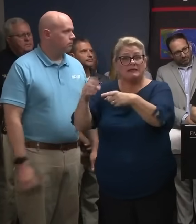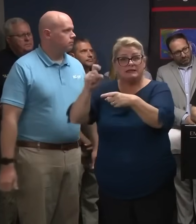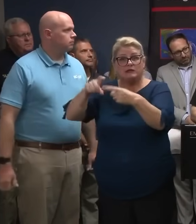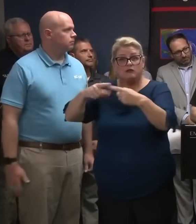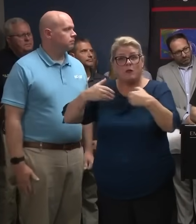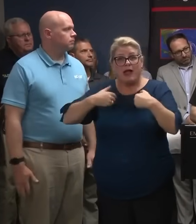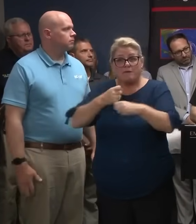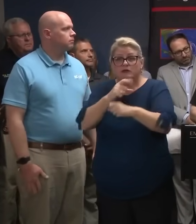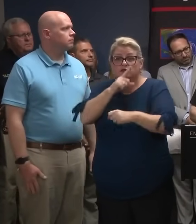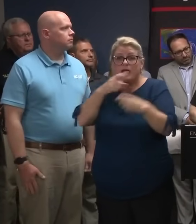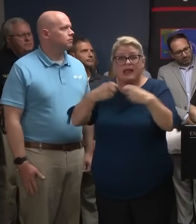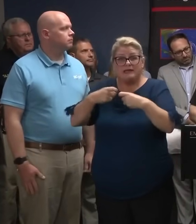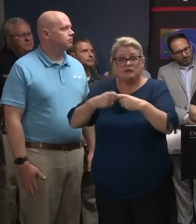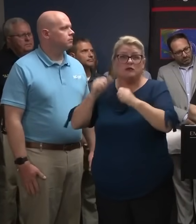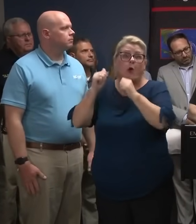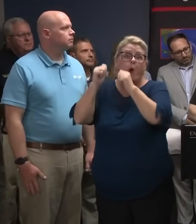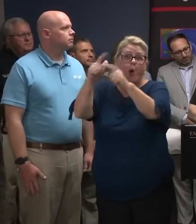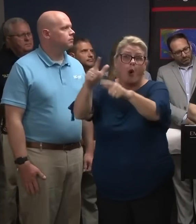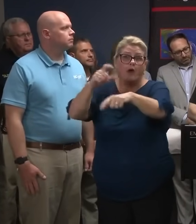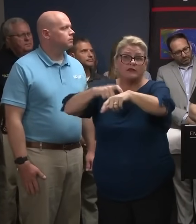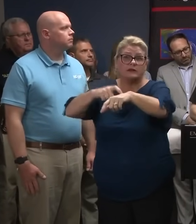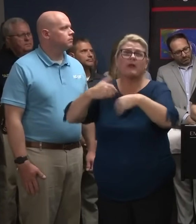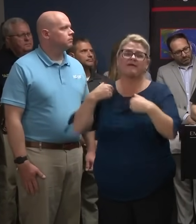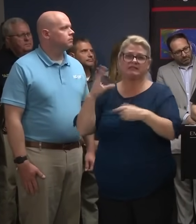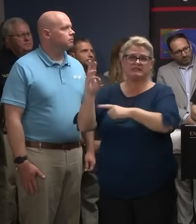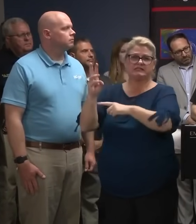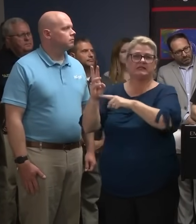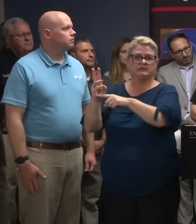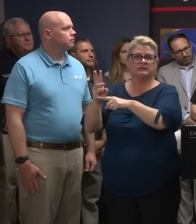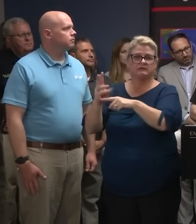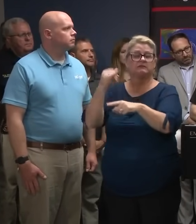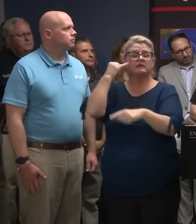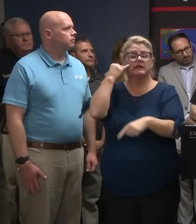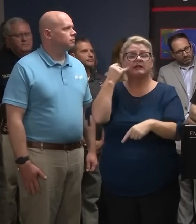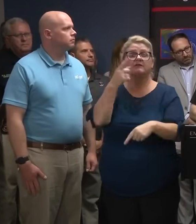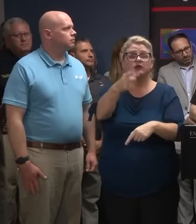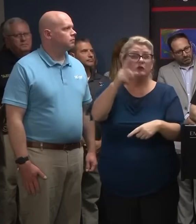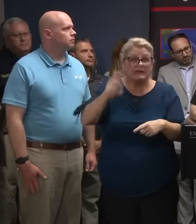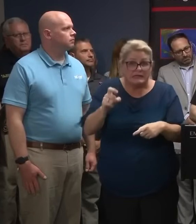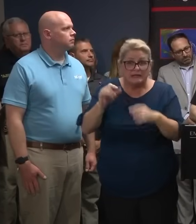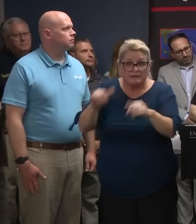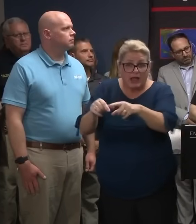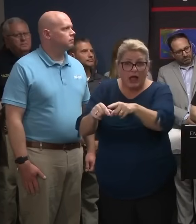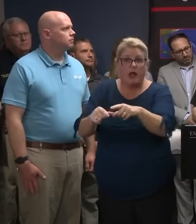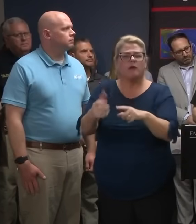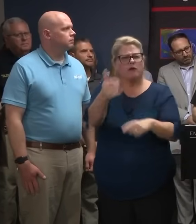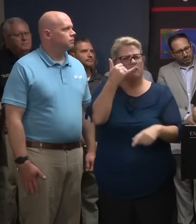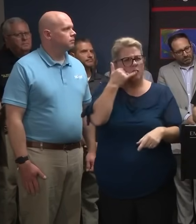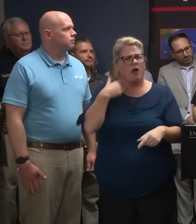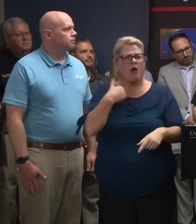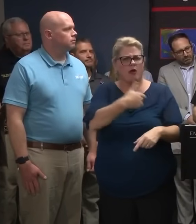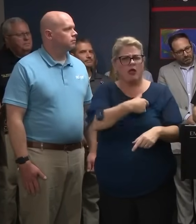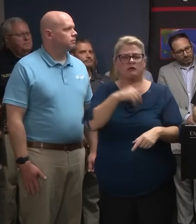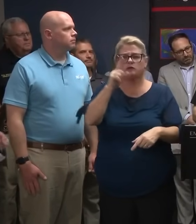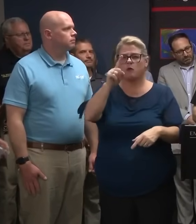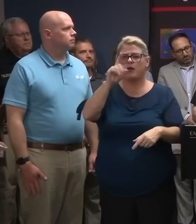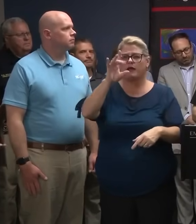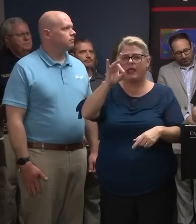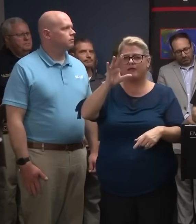of electricity to run that medical equipment. If you think you might be needing one of those, please call us at